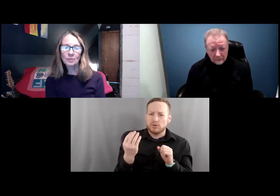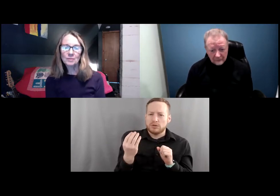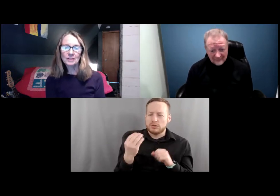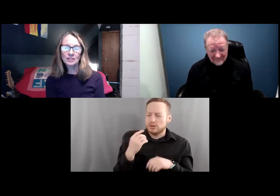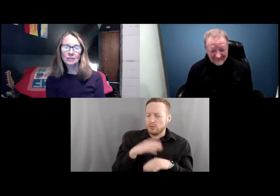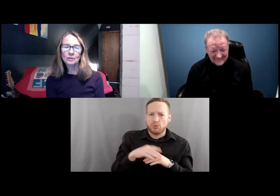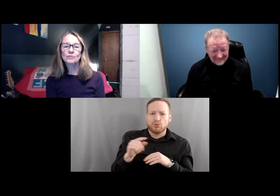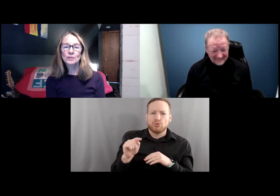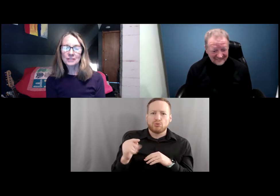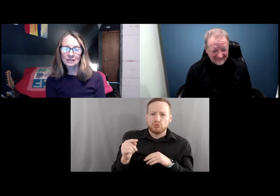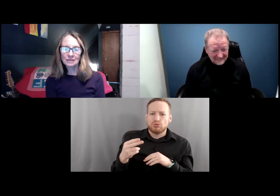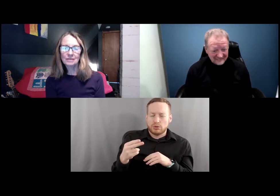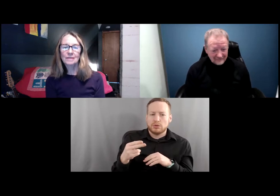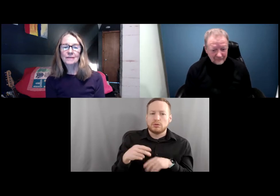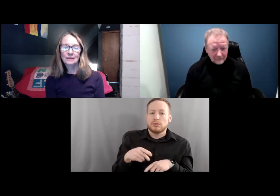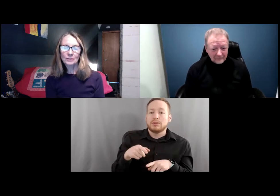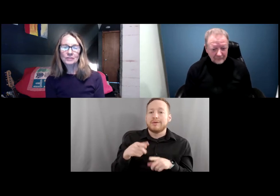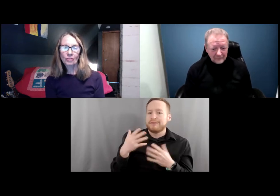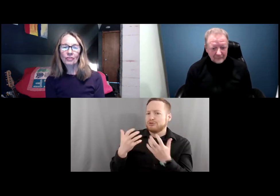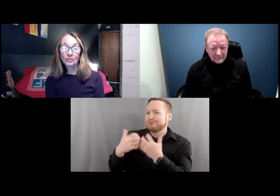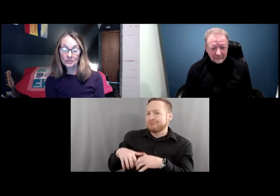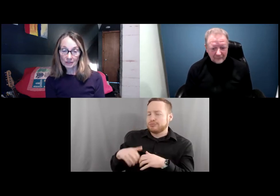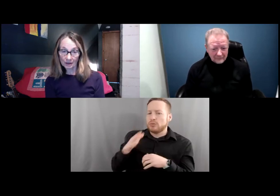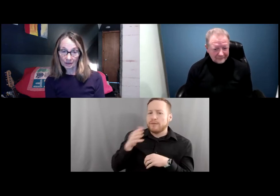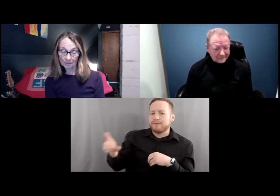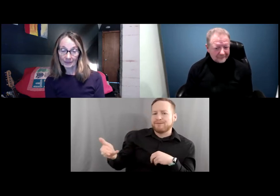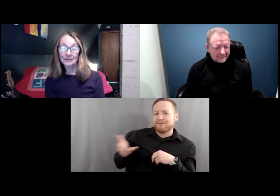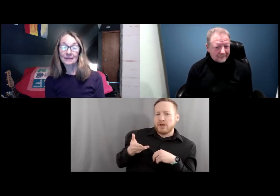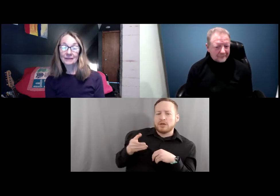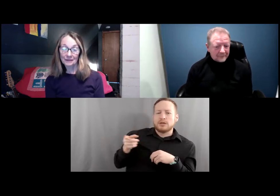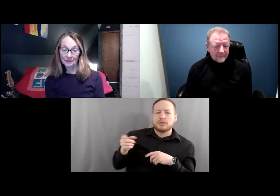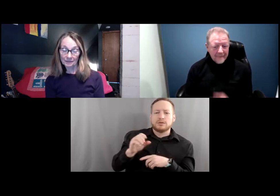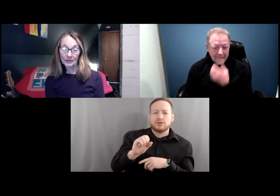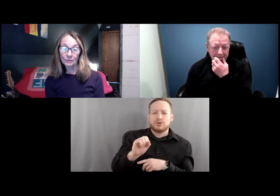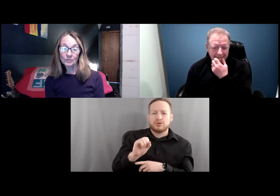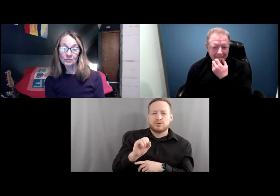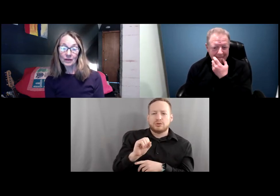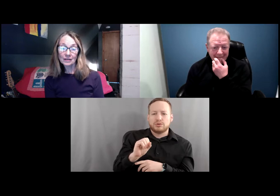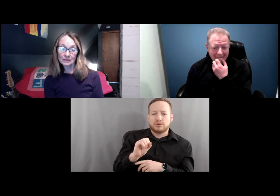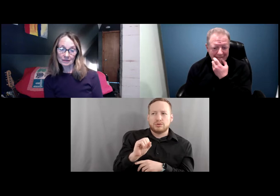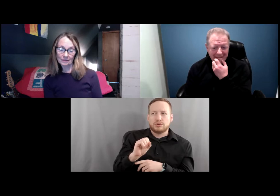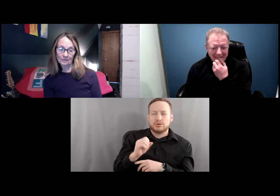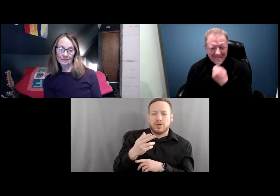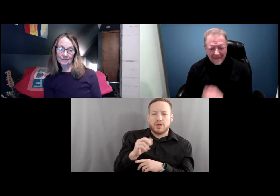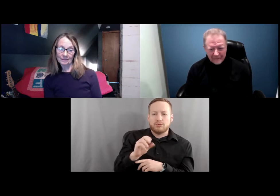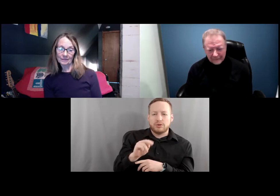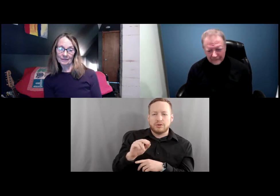we'll be meeting January 14th, which is a Thursday. We've invited